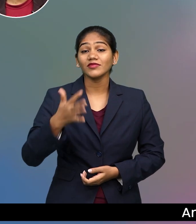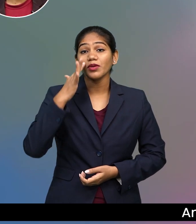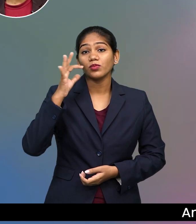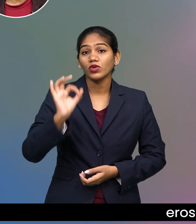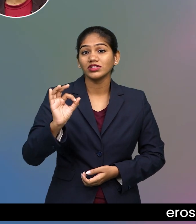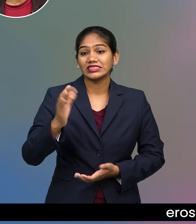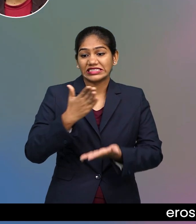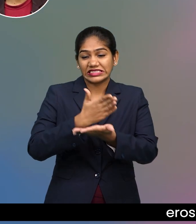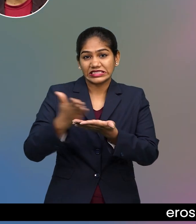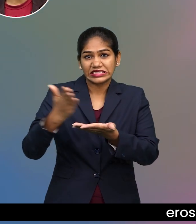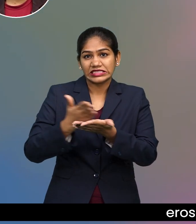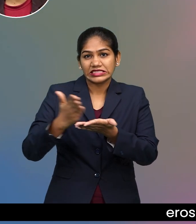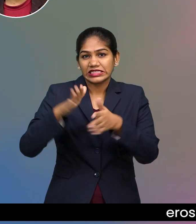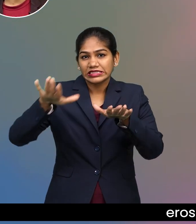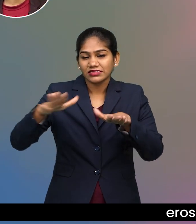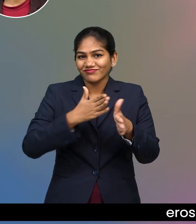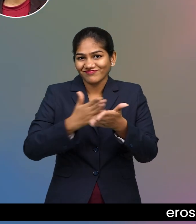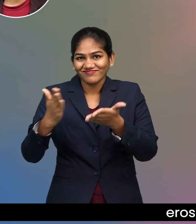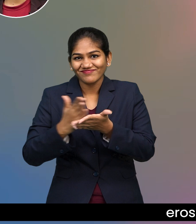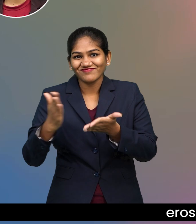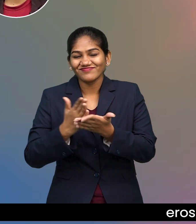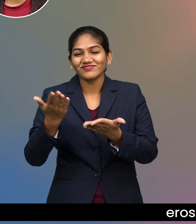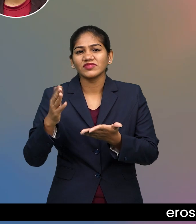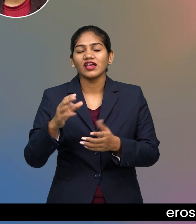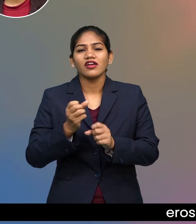Another important erosion form is canyon.